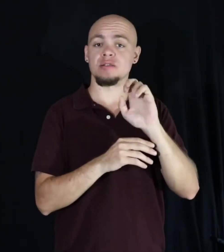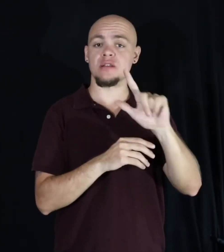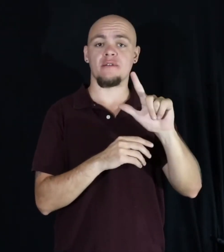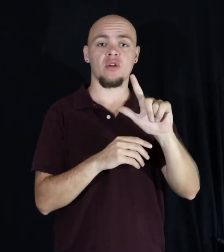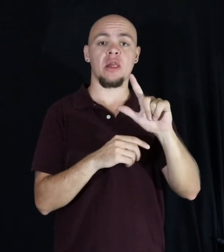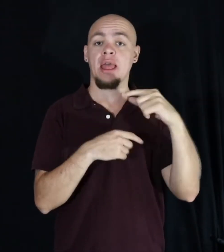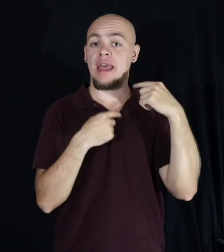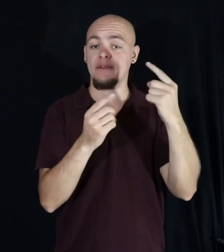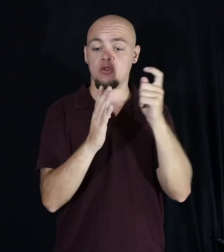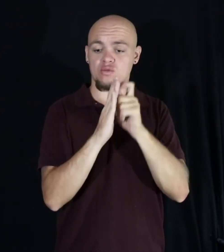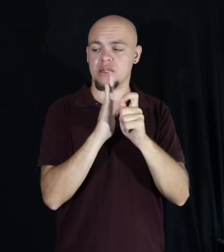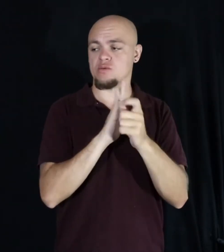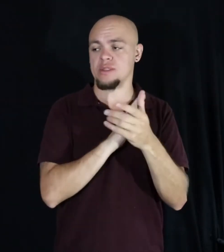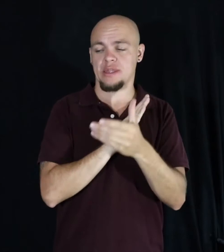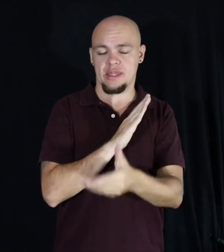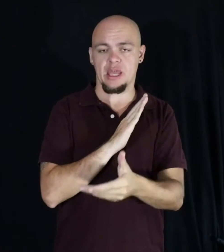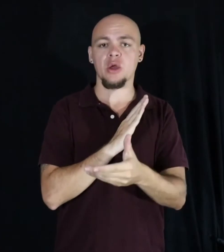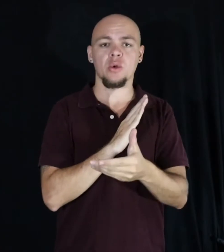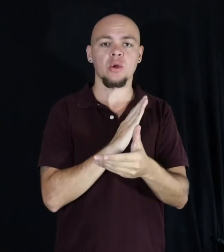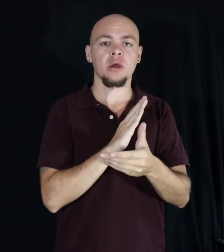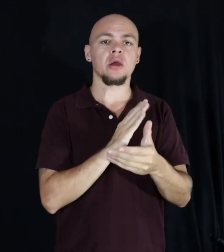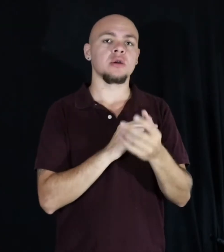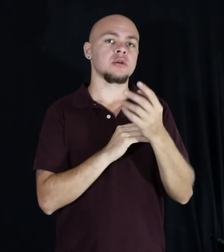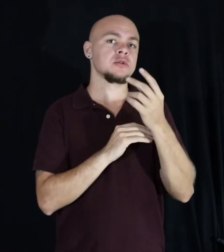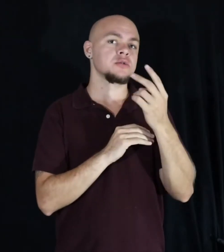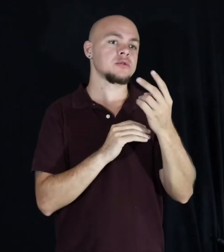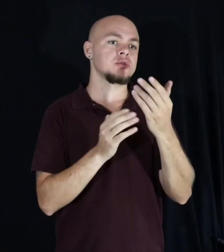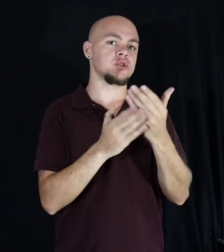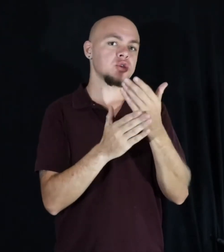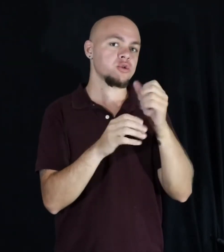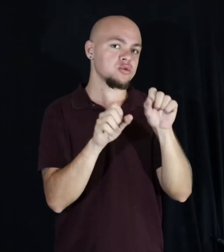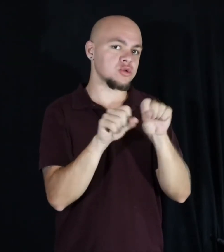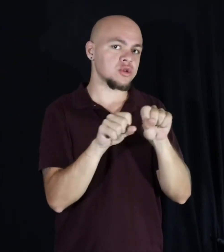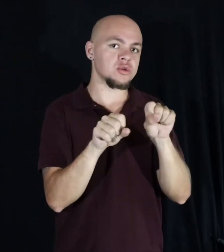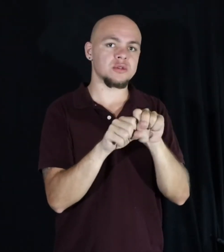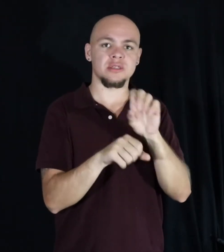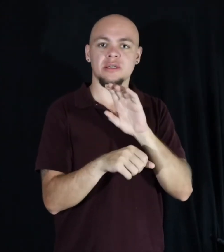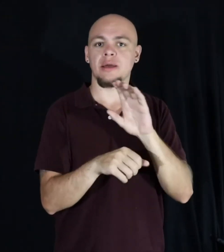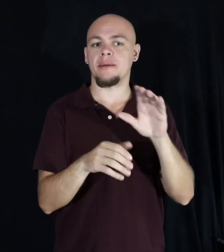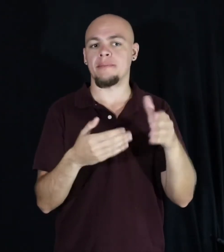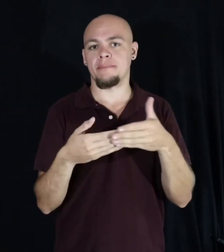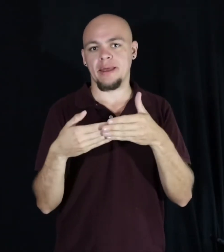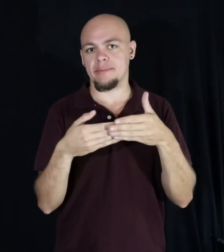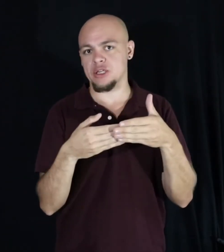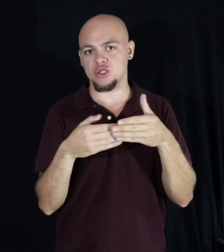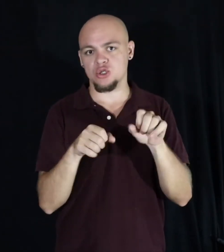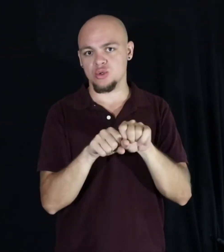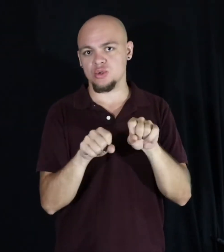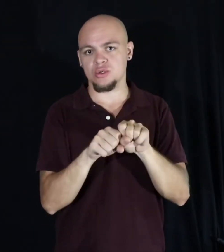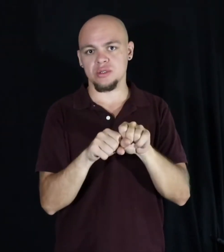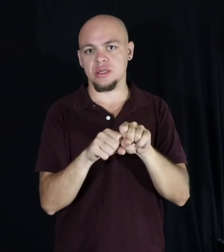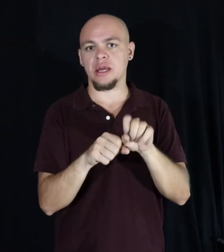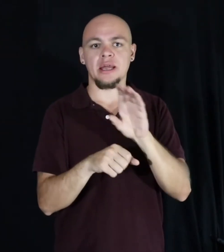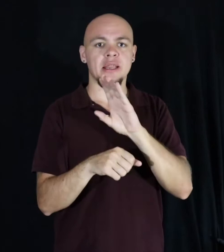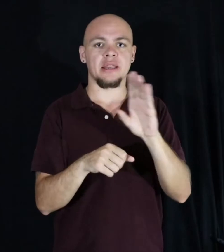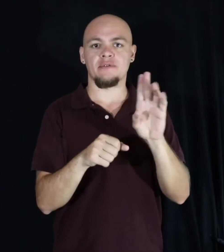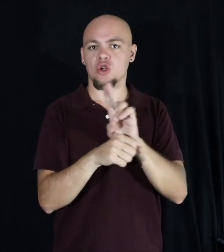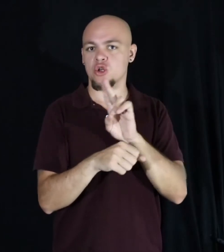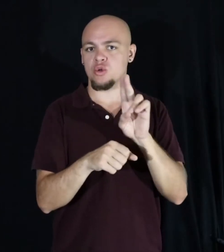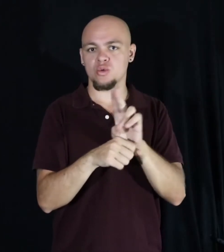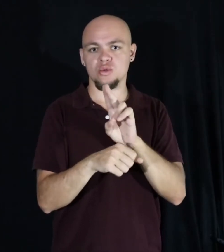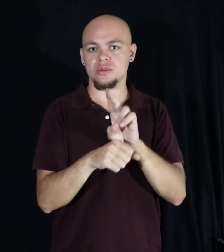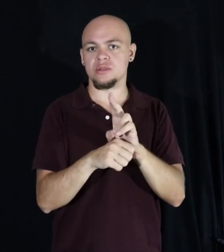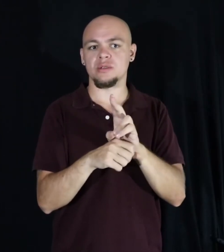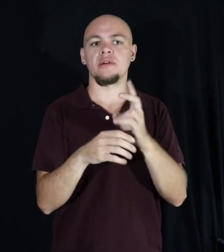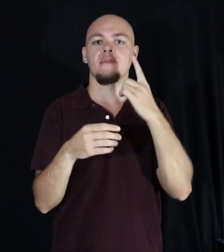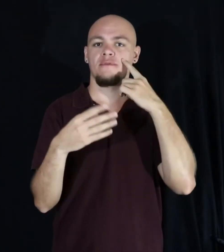also encountered a project called 6-word memoirs, where people were even asked, take your whole life, and please sum this up into 6 words, such as these here: found true love,